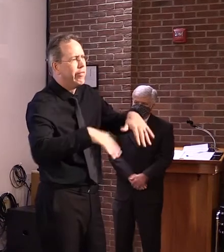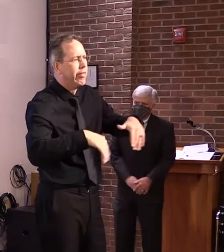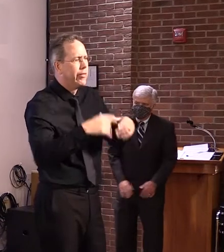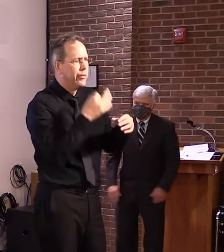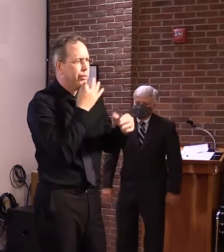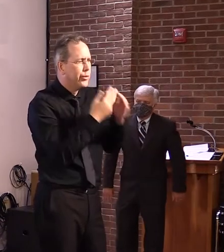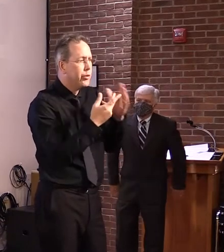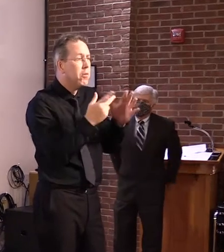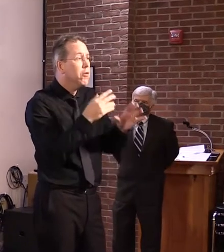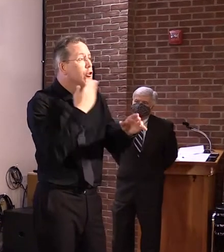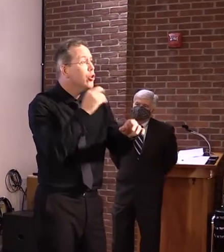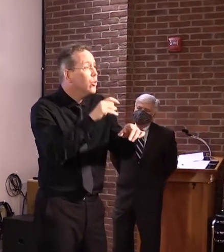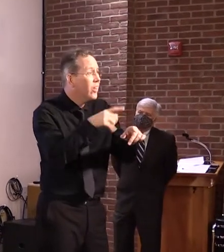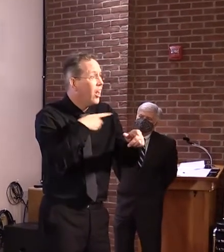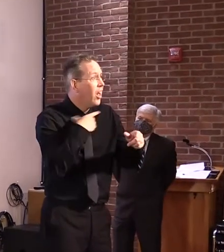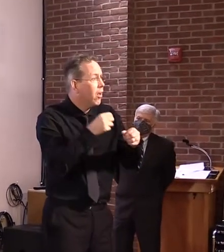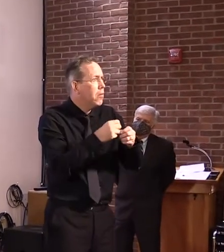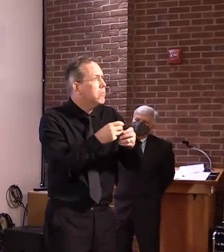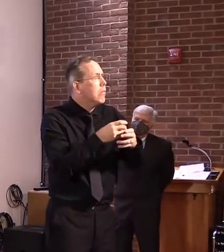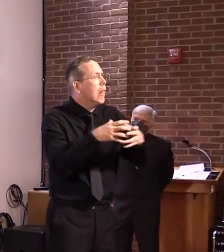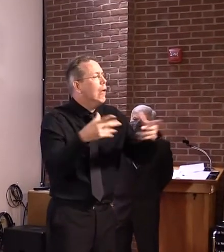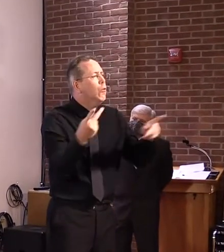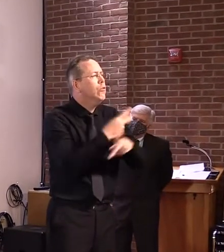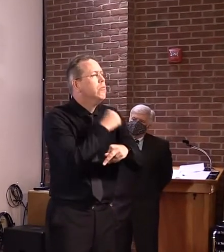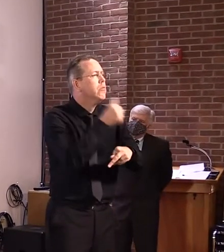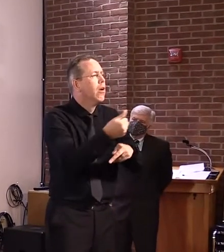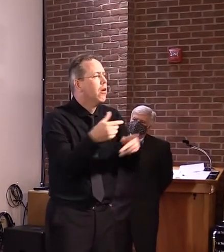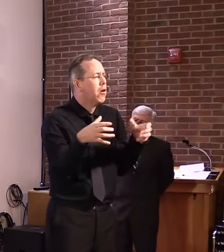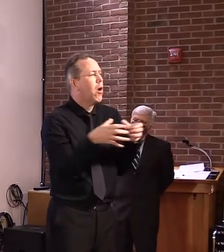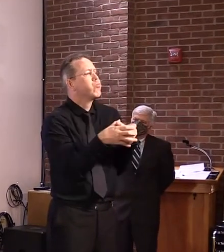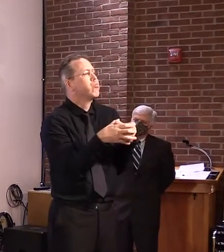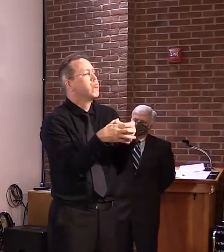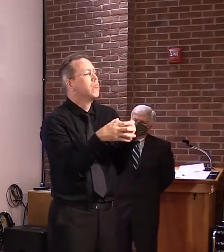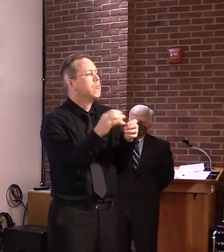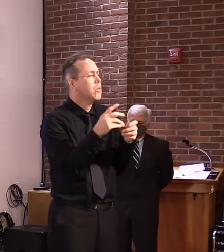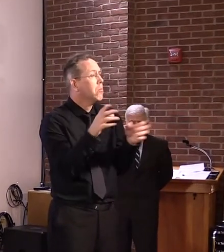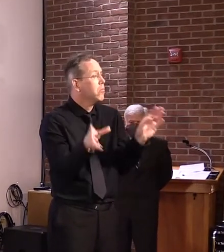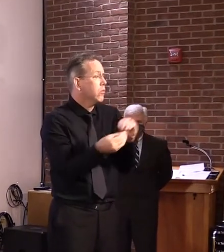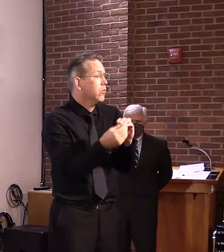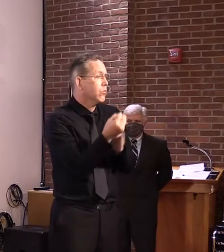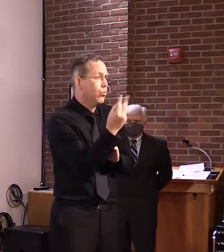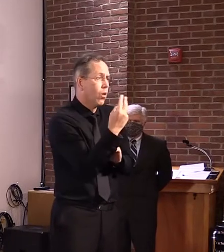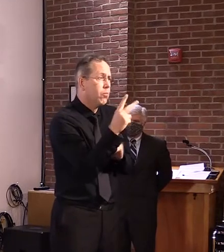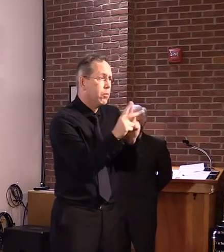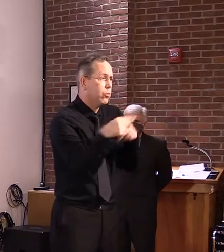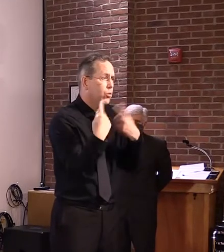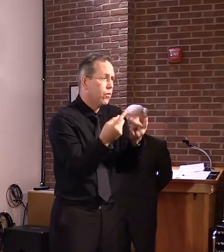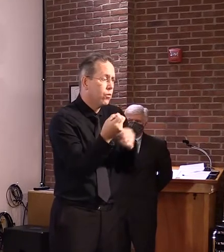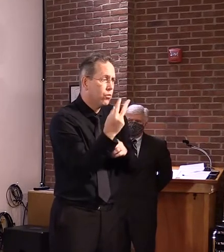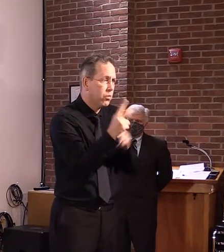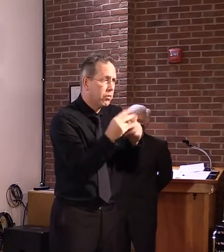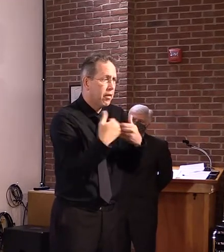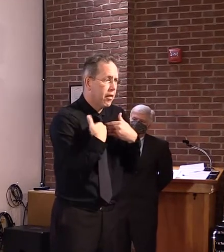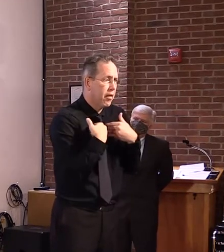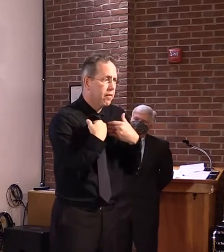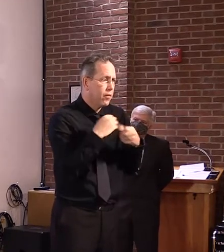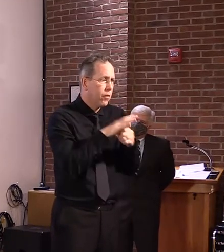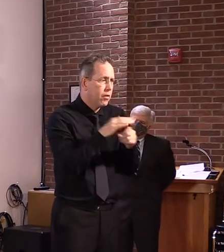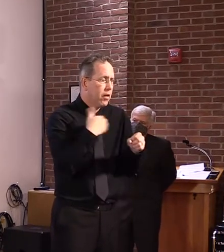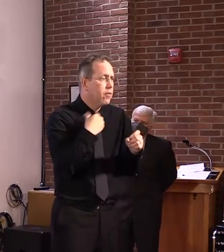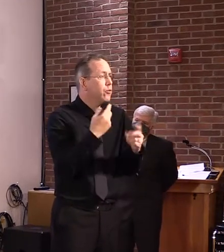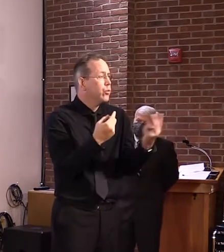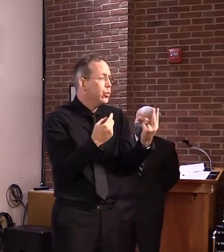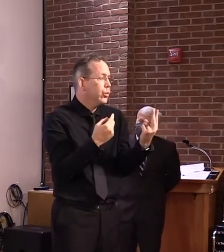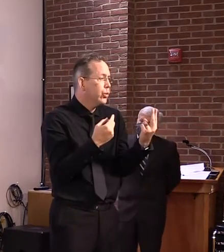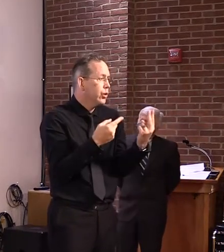bounds, I can say that. We've had a total of 12 cases associated with it. Two of those cases are actually